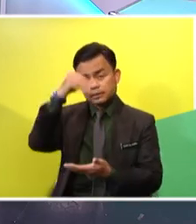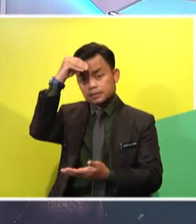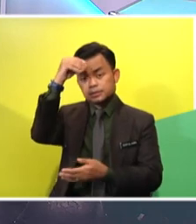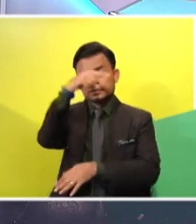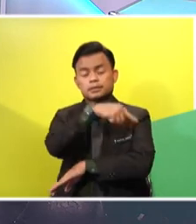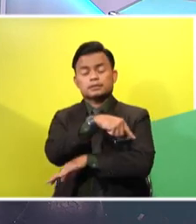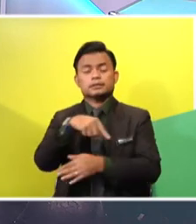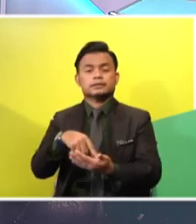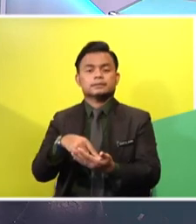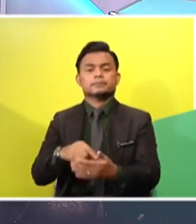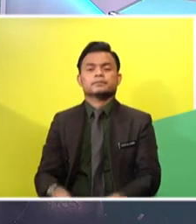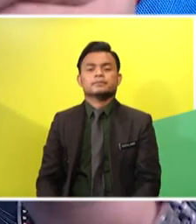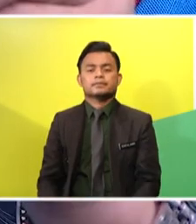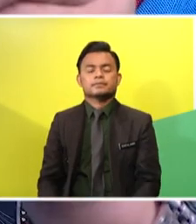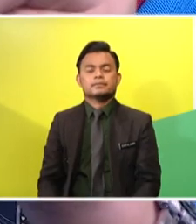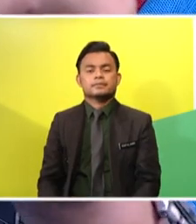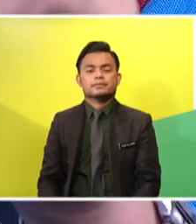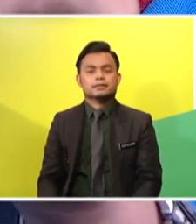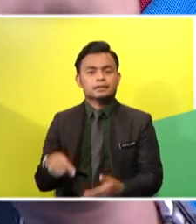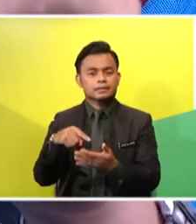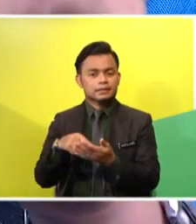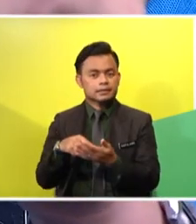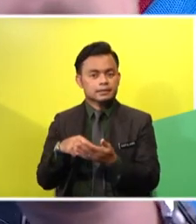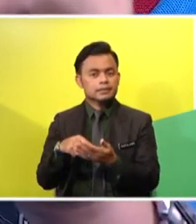difficult and is my favorite.